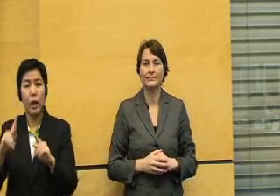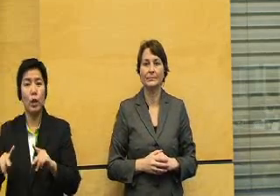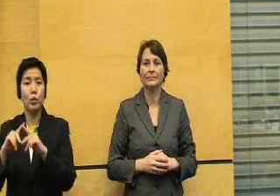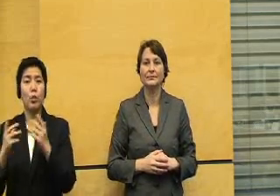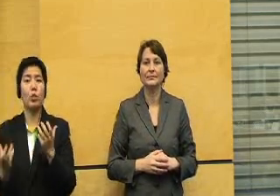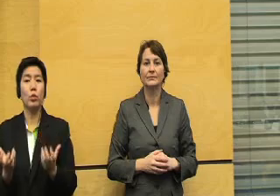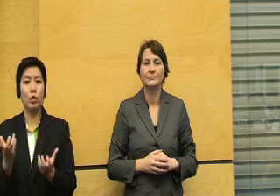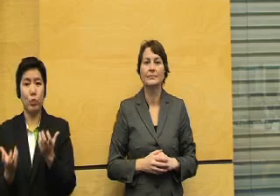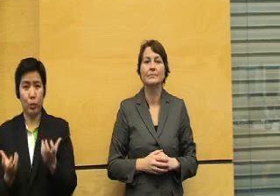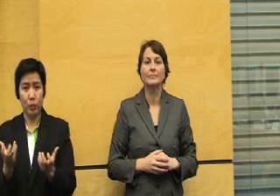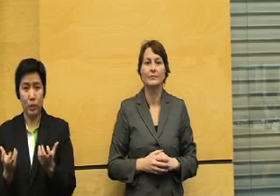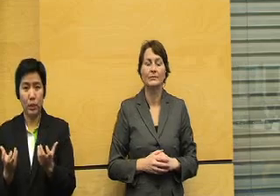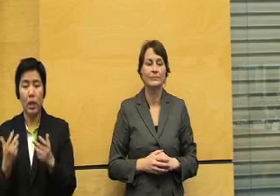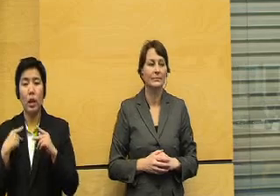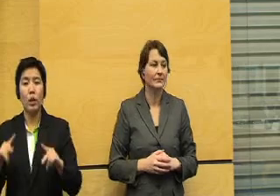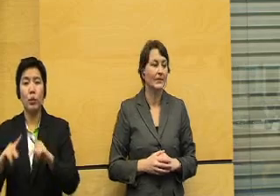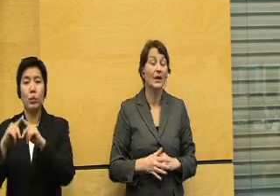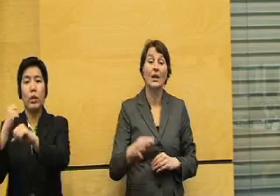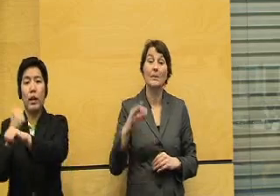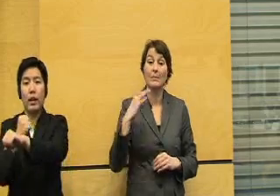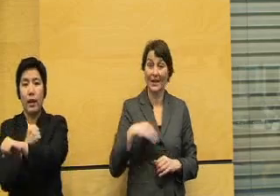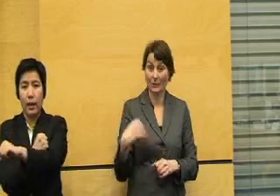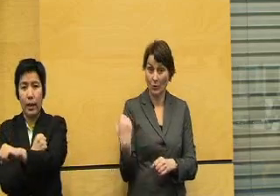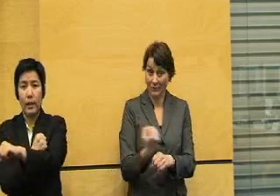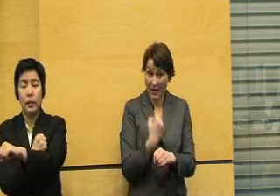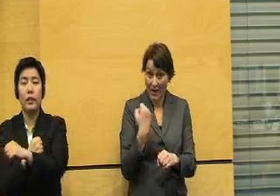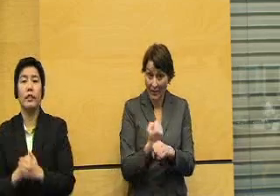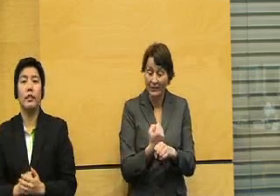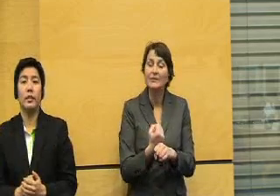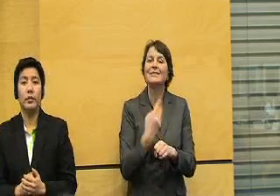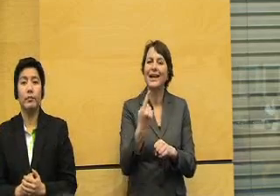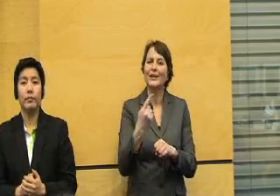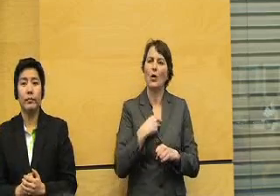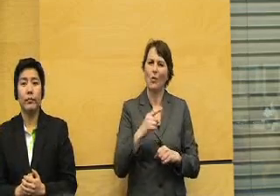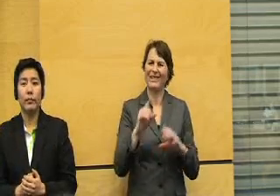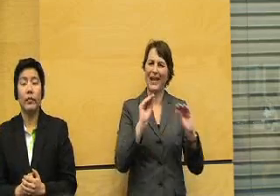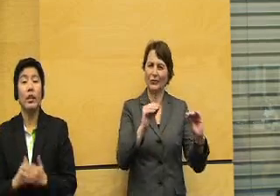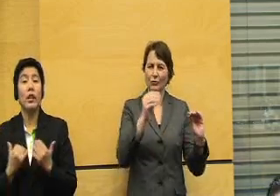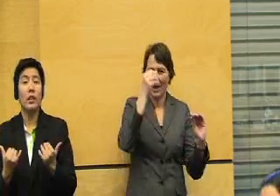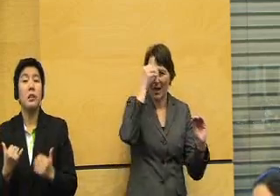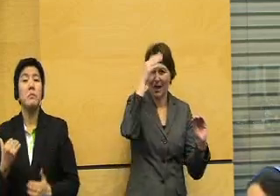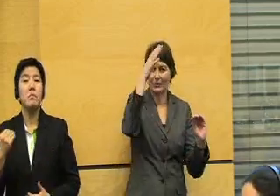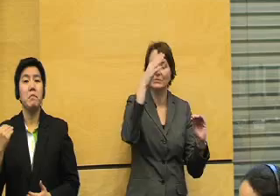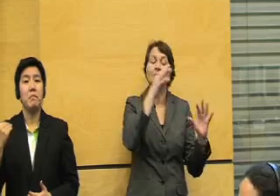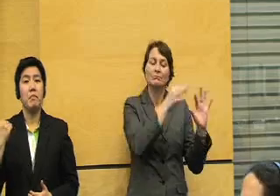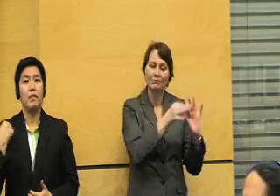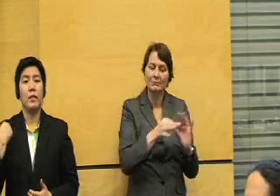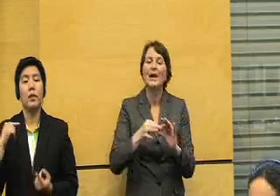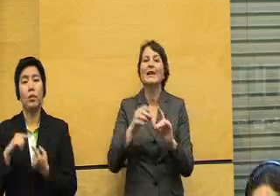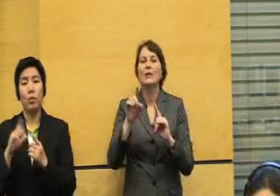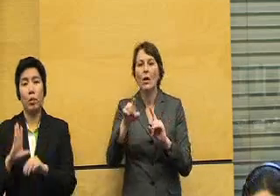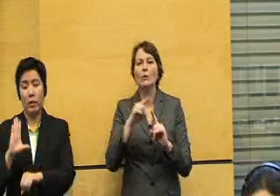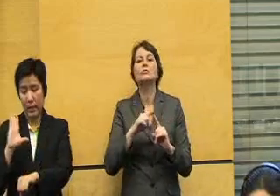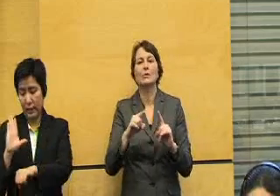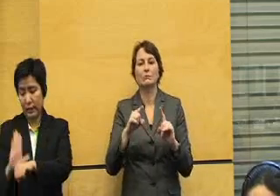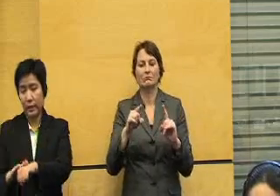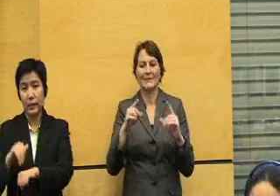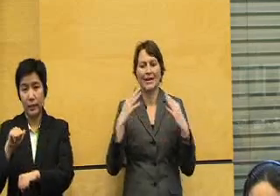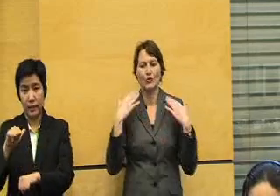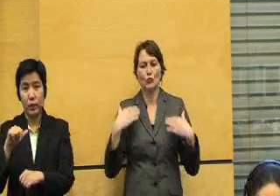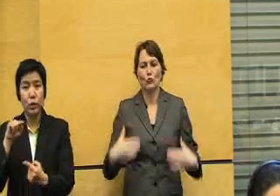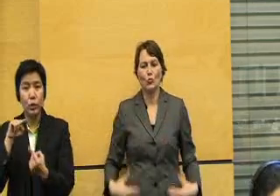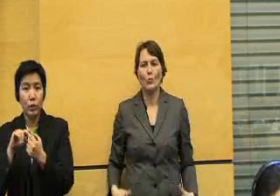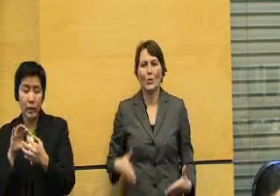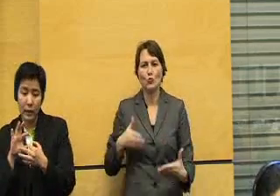Ministry of Labor. We also have in our delegation experts on international human rights law